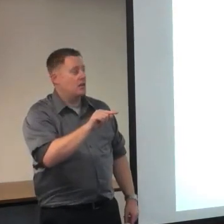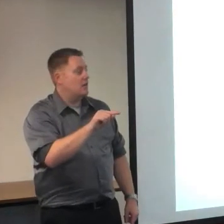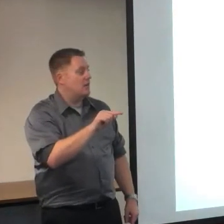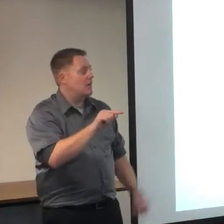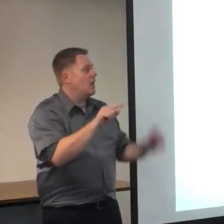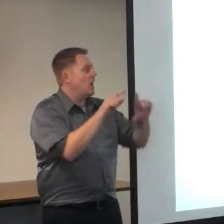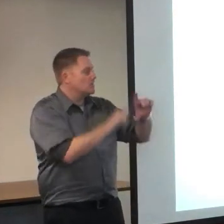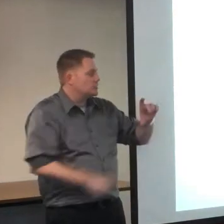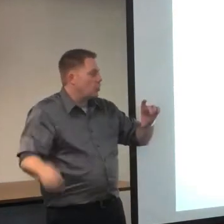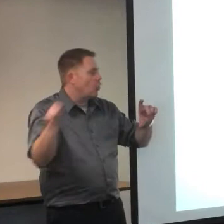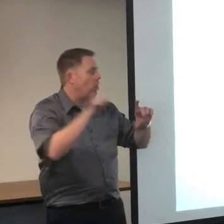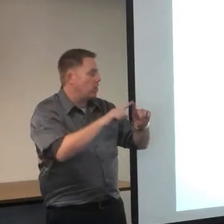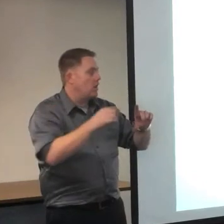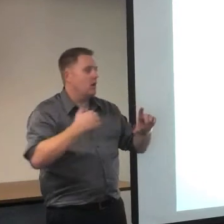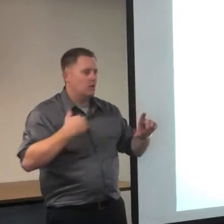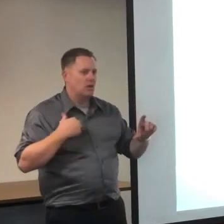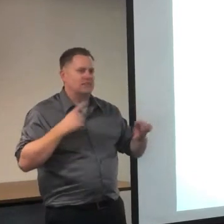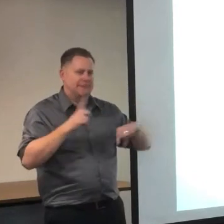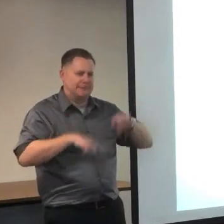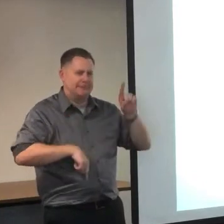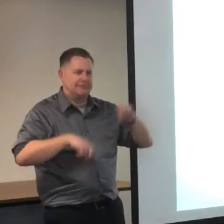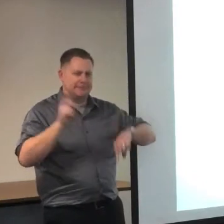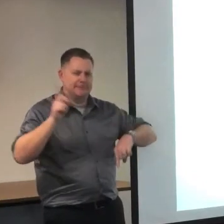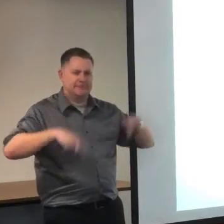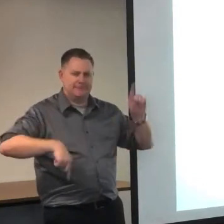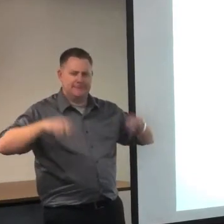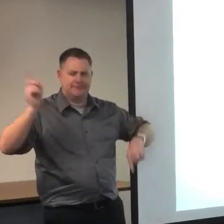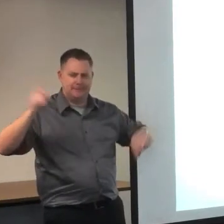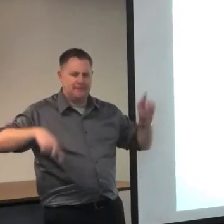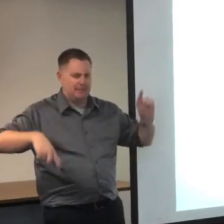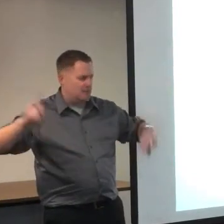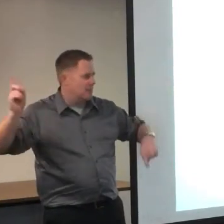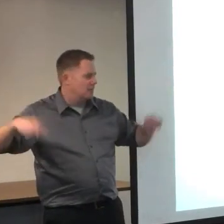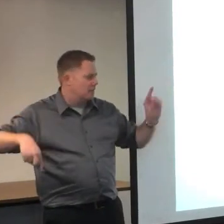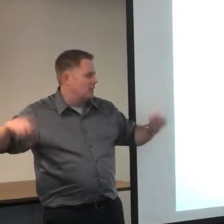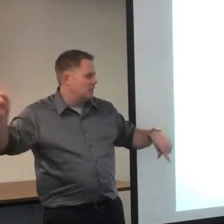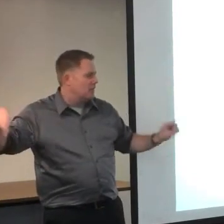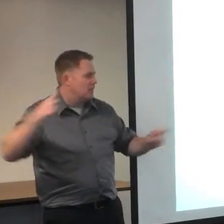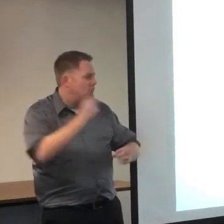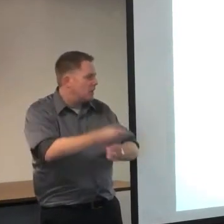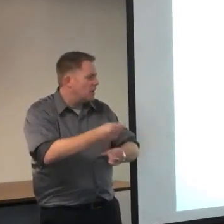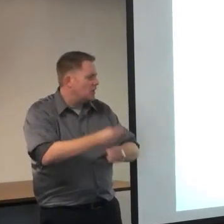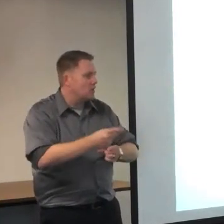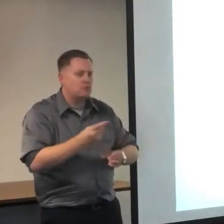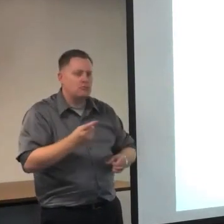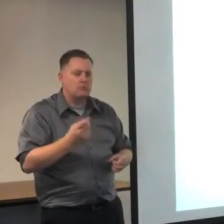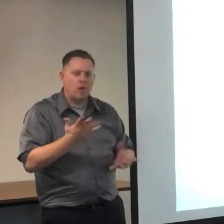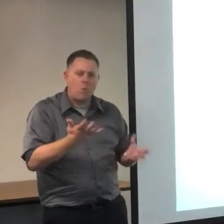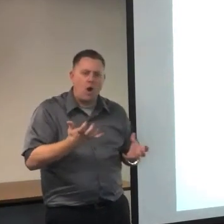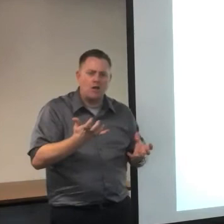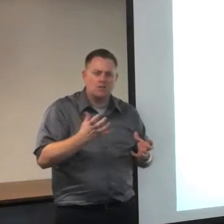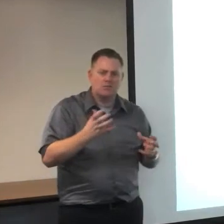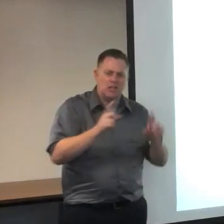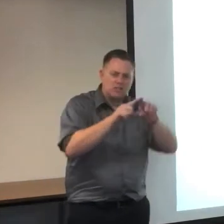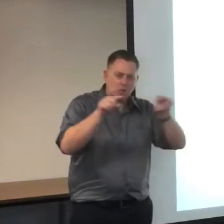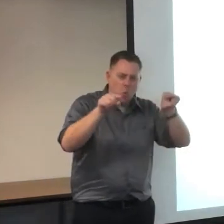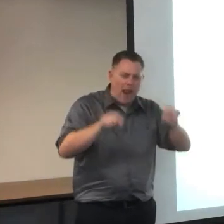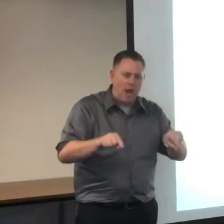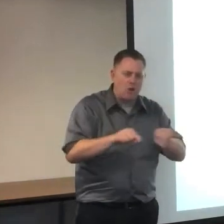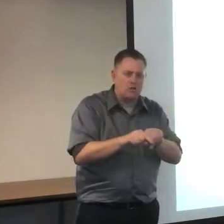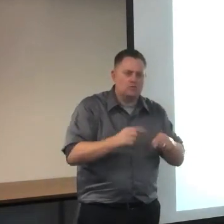a circle. We've got a bunch of different shapes. What if I wanted a square?